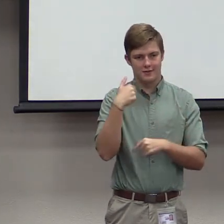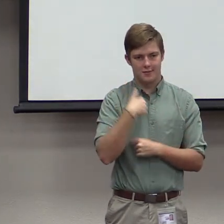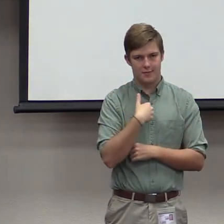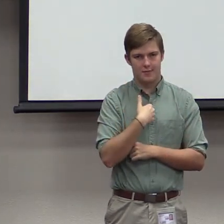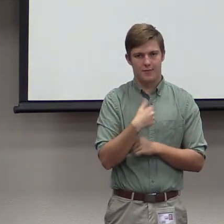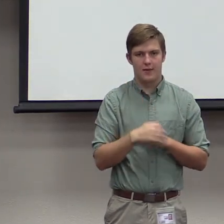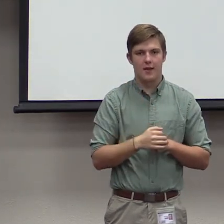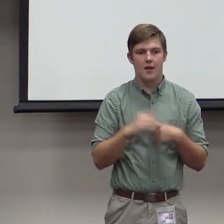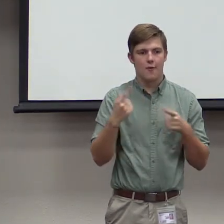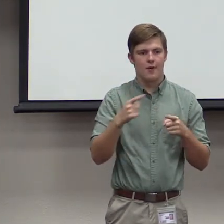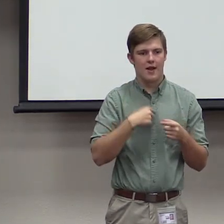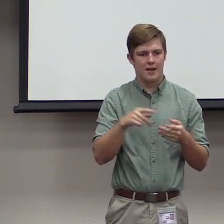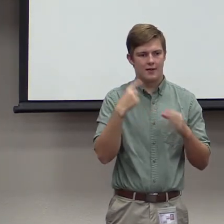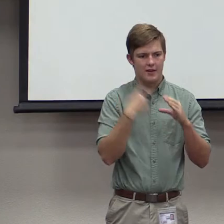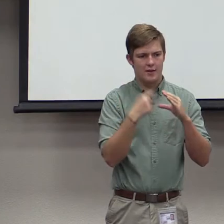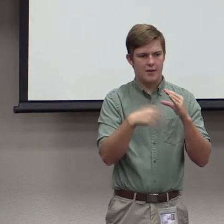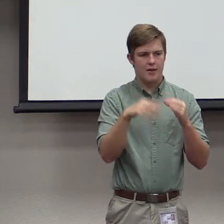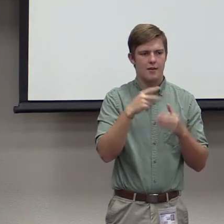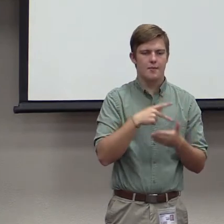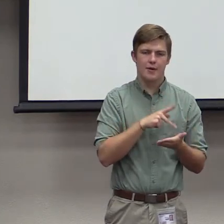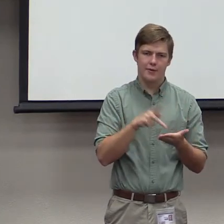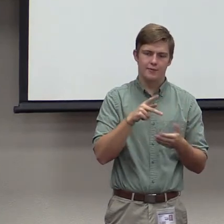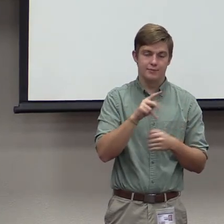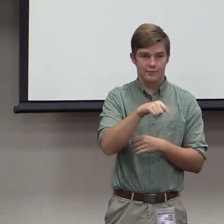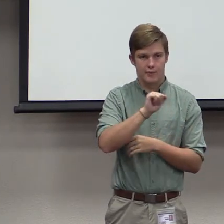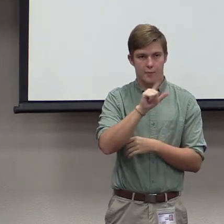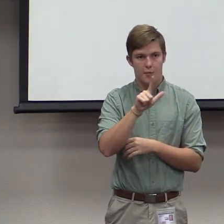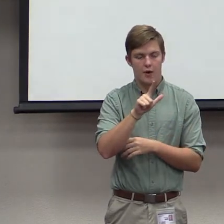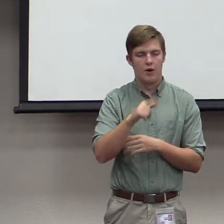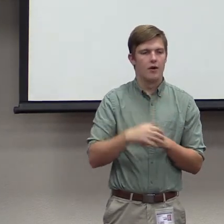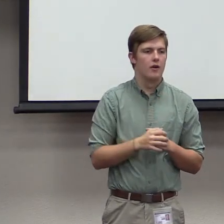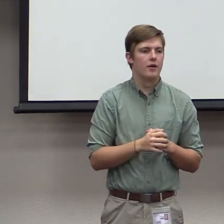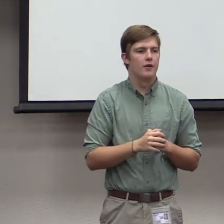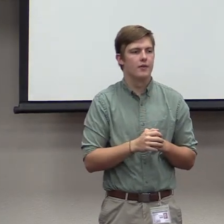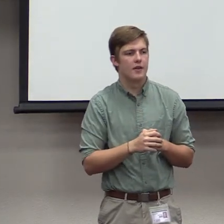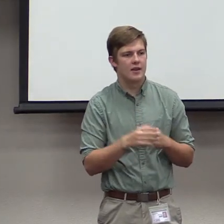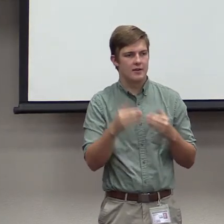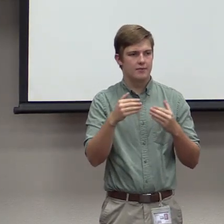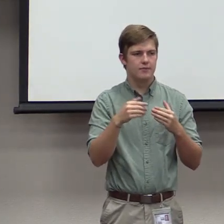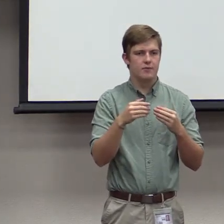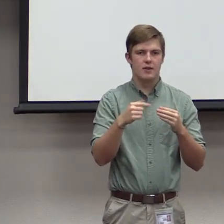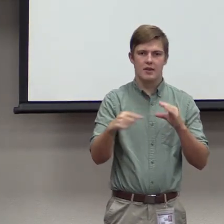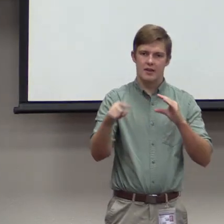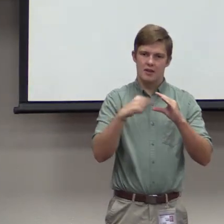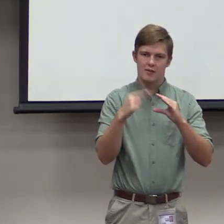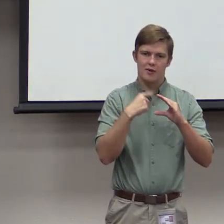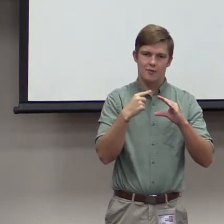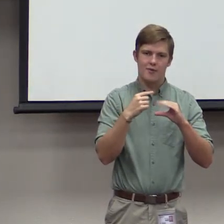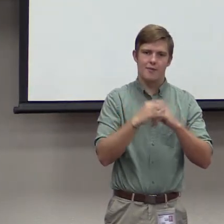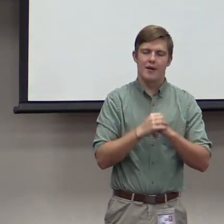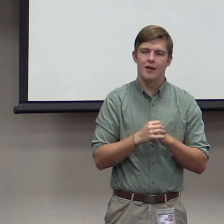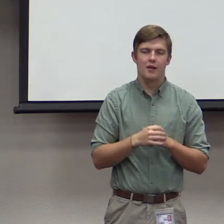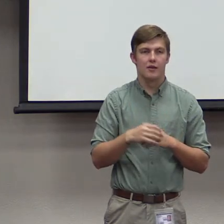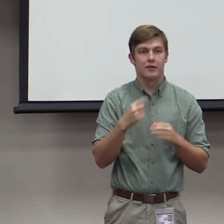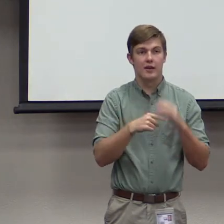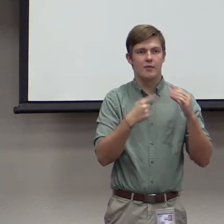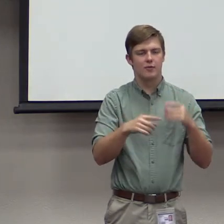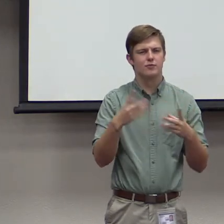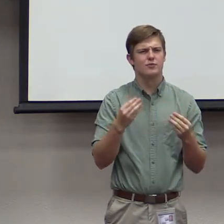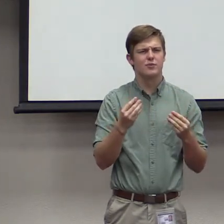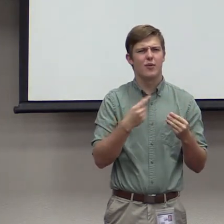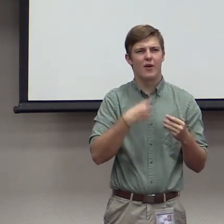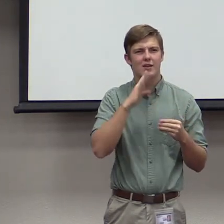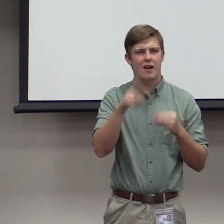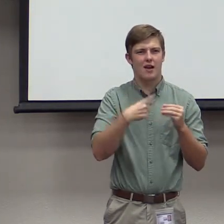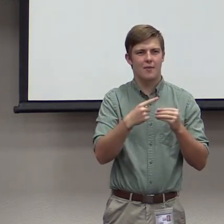When I emailed Paul and I said, "Hey, what do you want me to talk about?" And he sends me back this topic, this heart for the gospel, I thought, man,